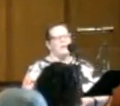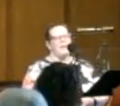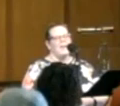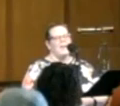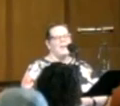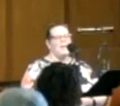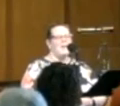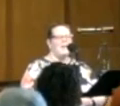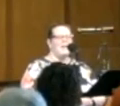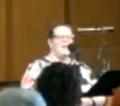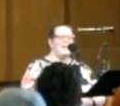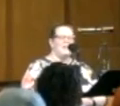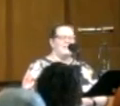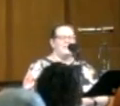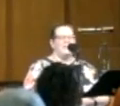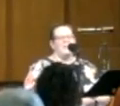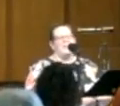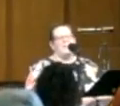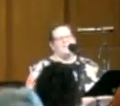somewhere.